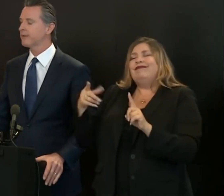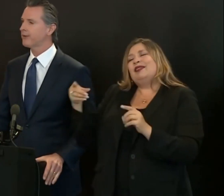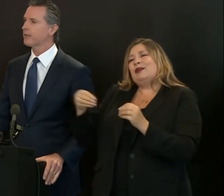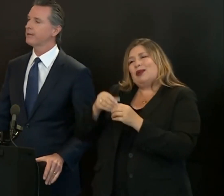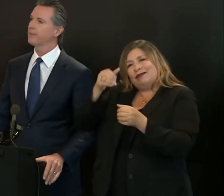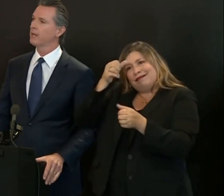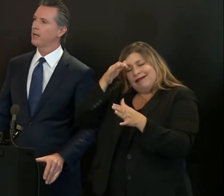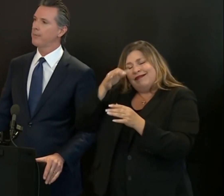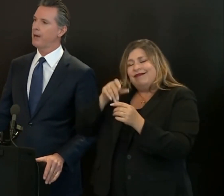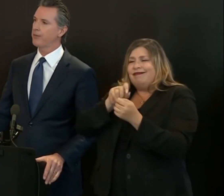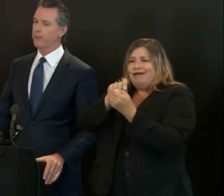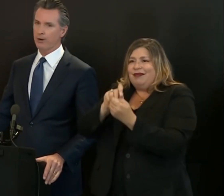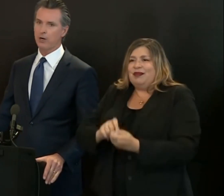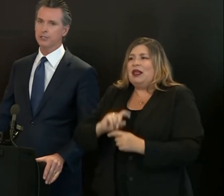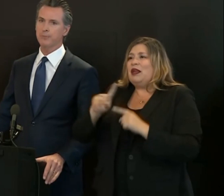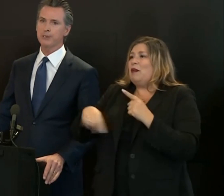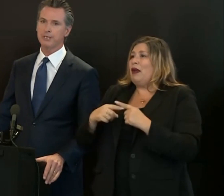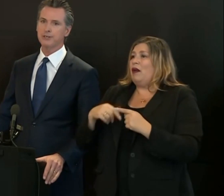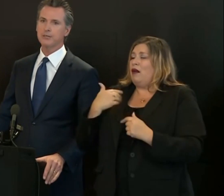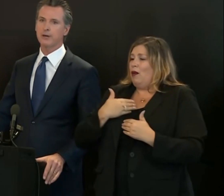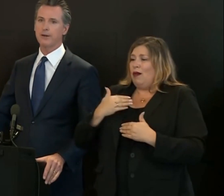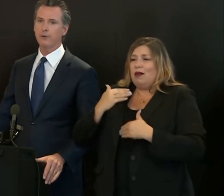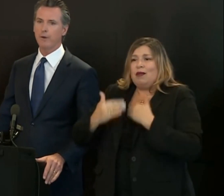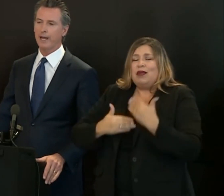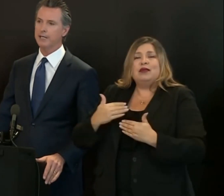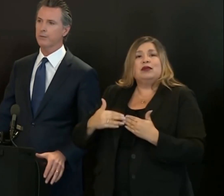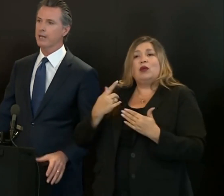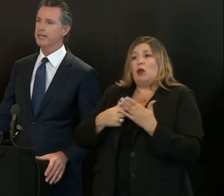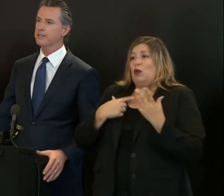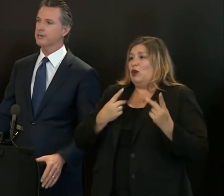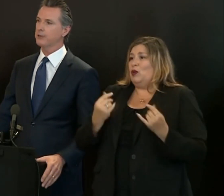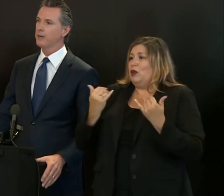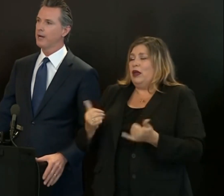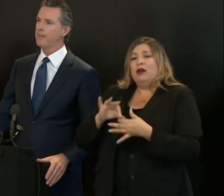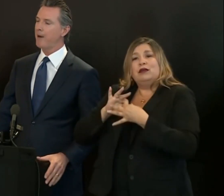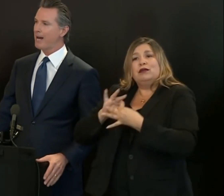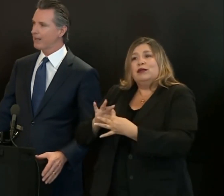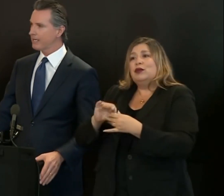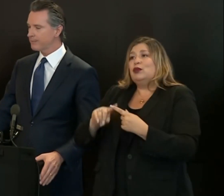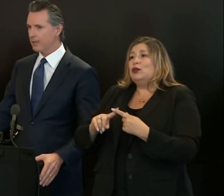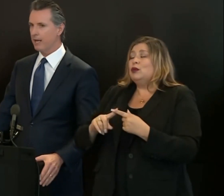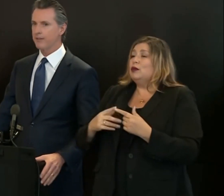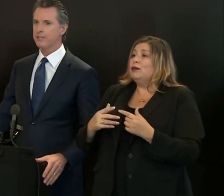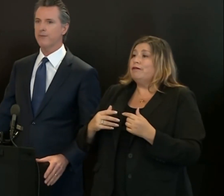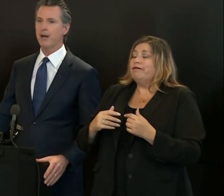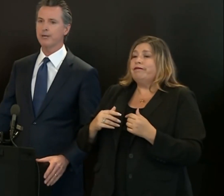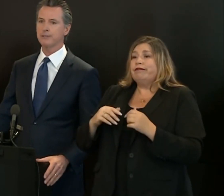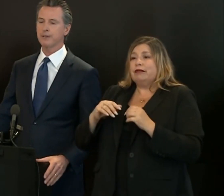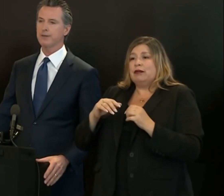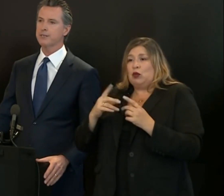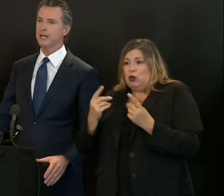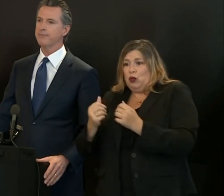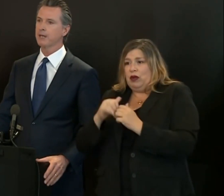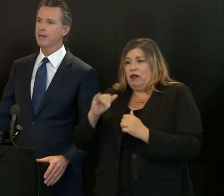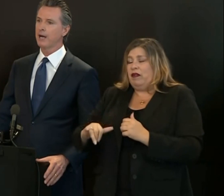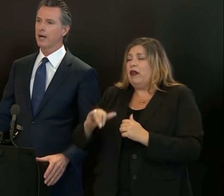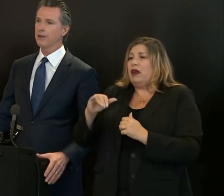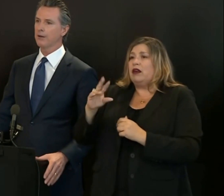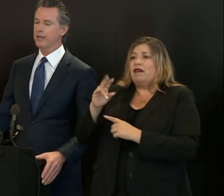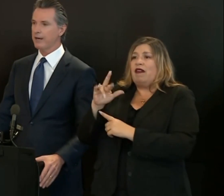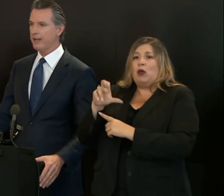more specifically about the protocols and procedures that are underway as it relates to modeling this virus in this